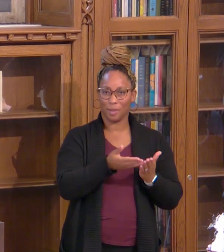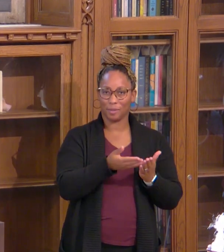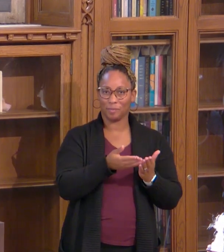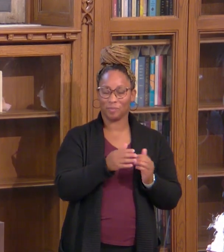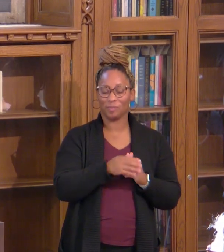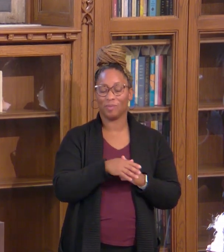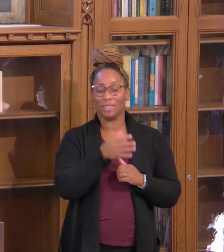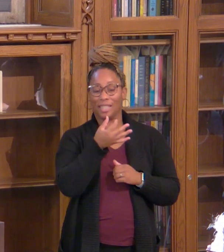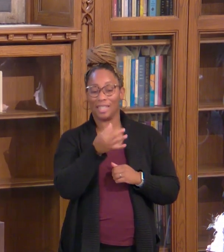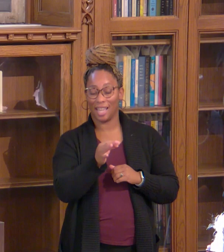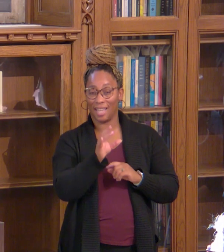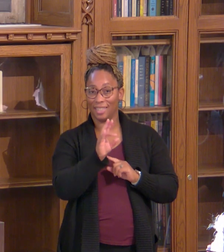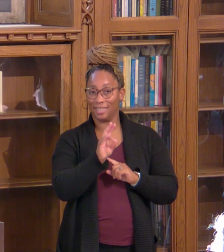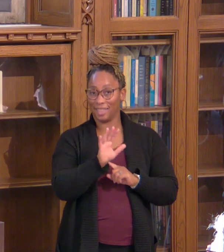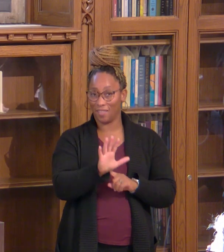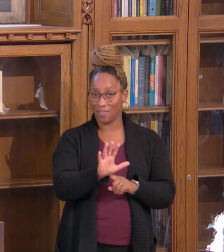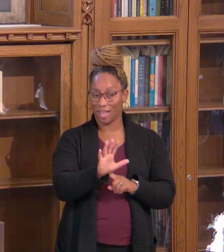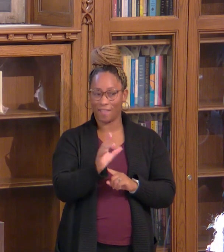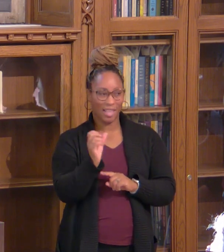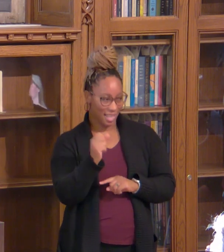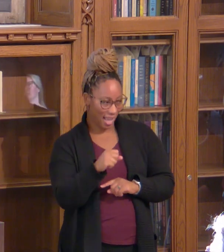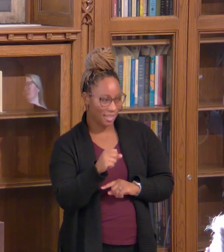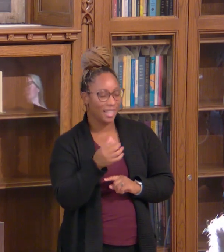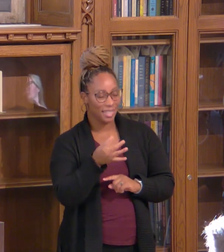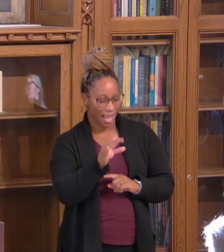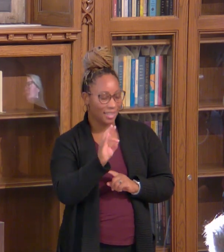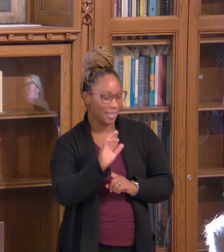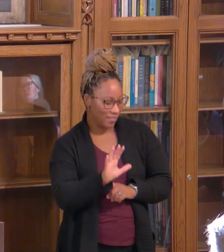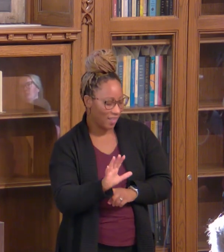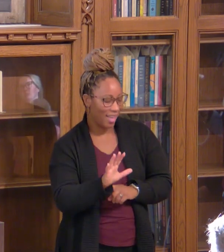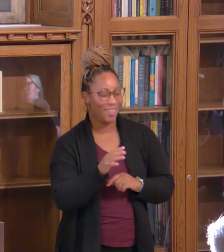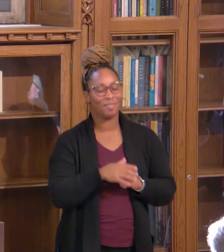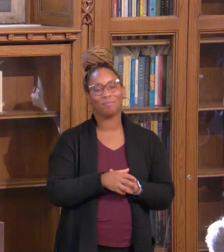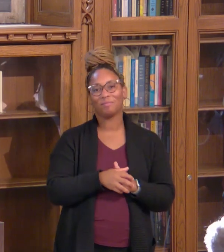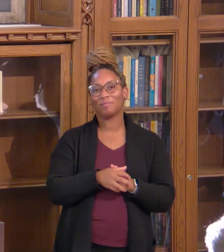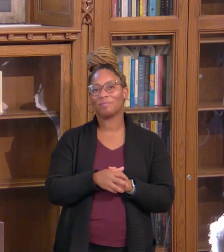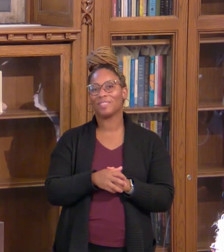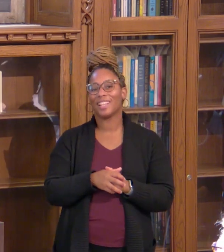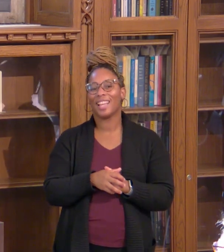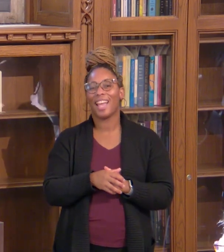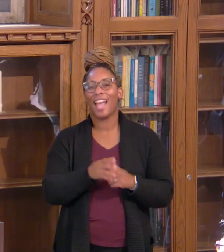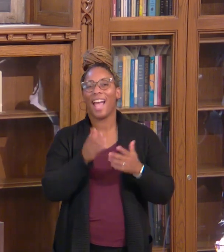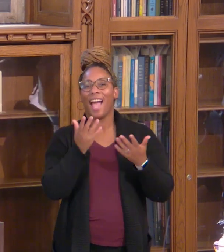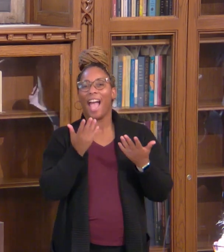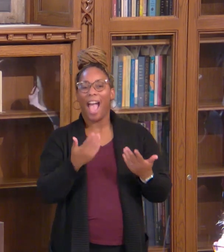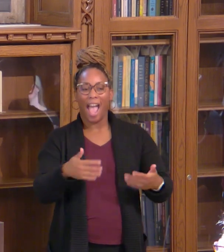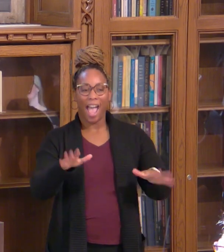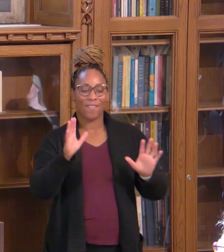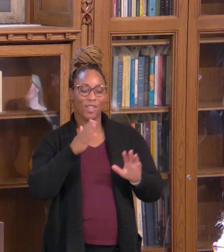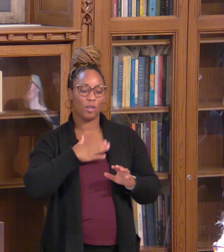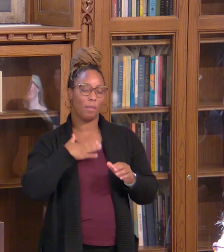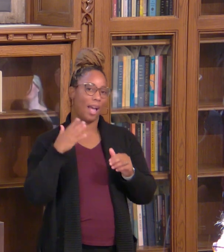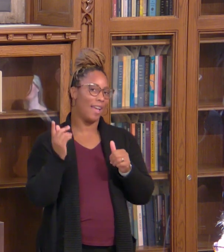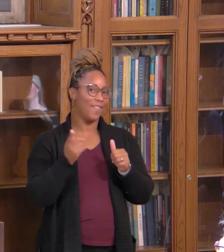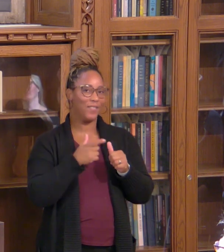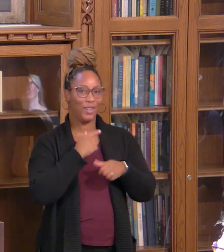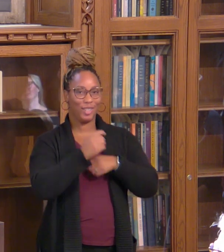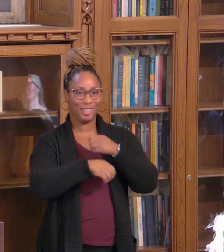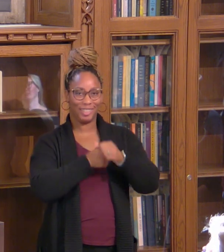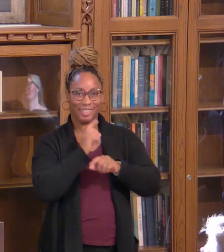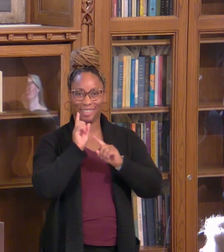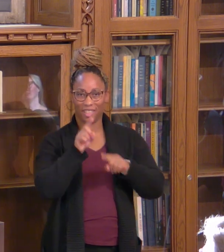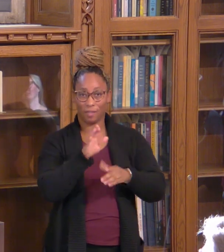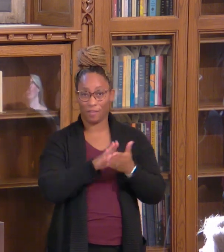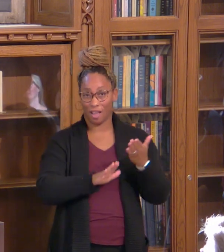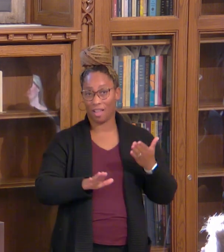in 1975 yes 75 after my first year in